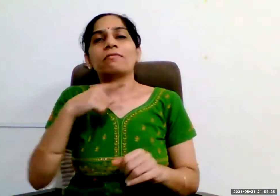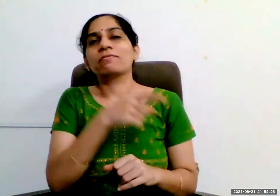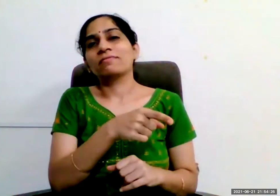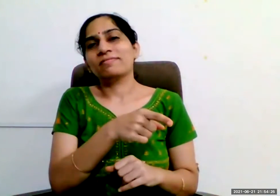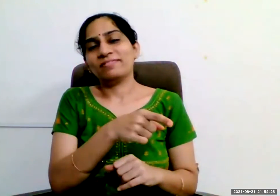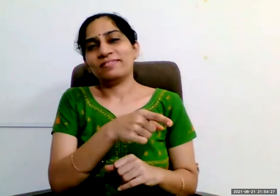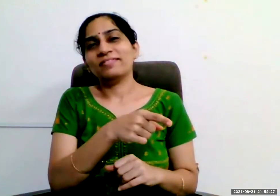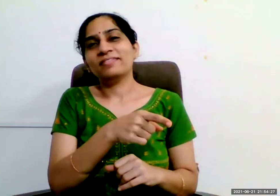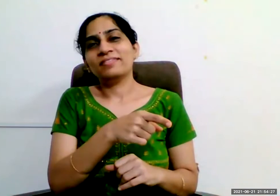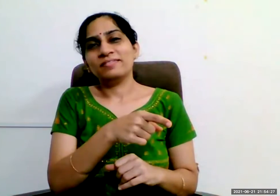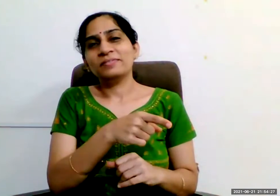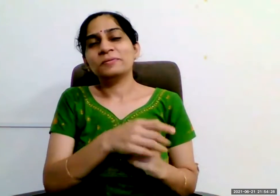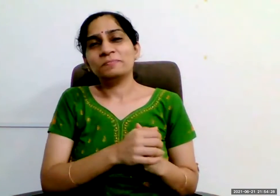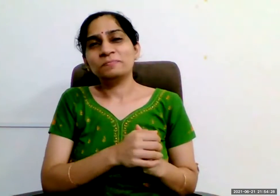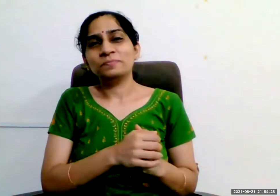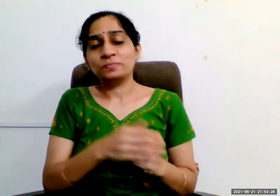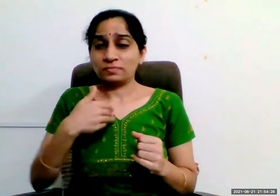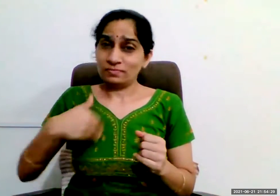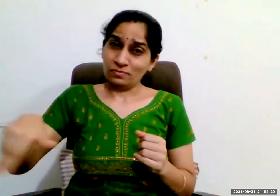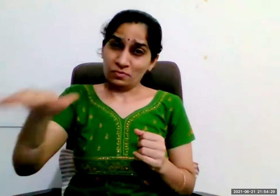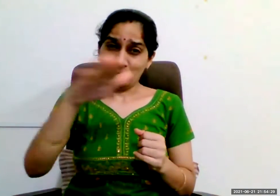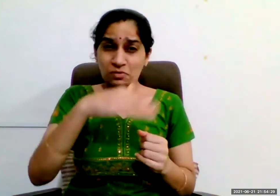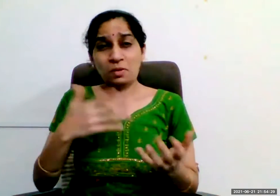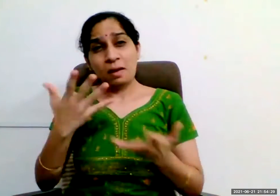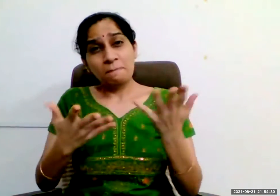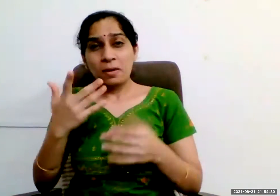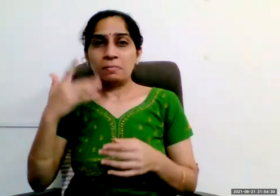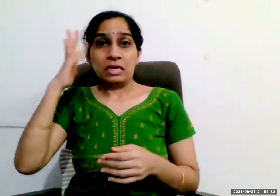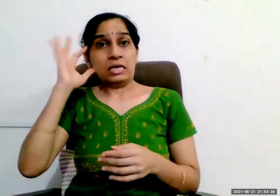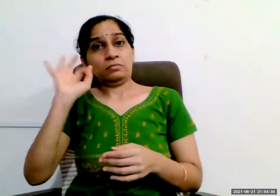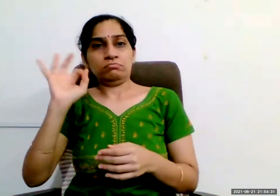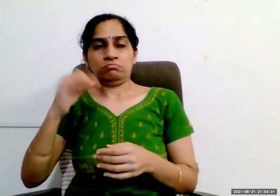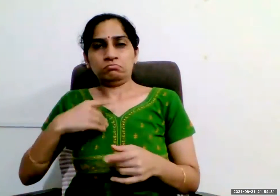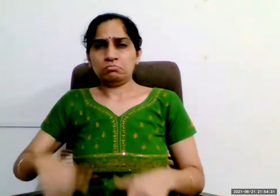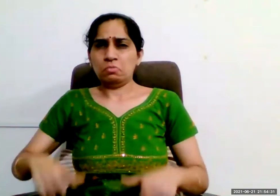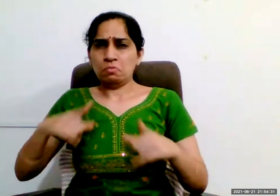So we may live our life very intelligently, but without a spiritual goal,